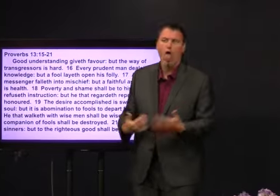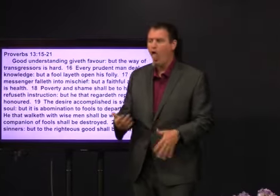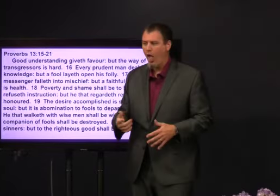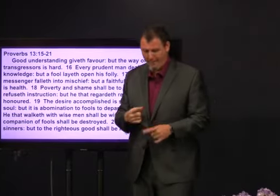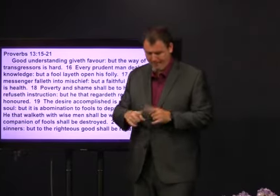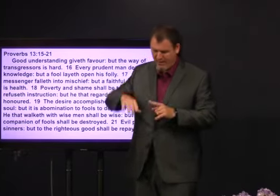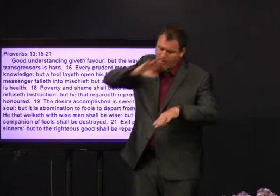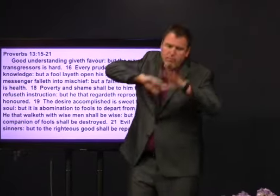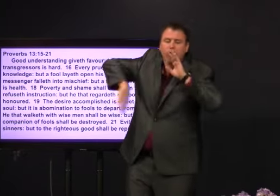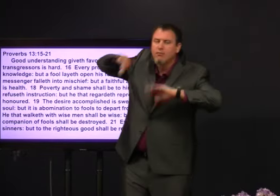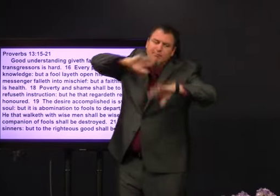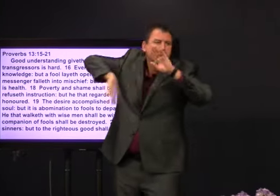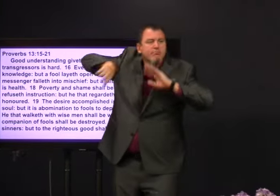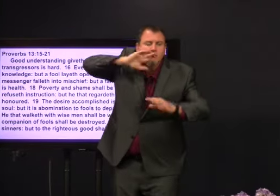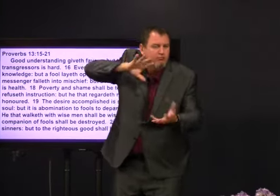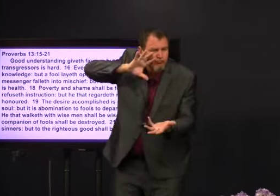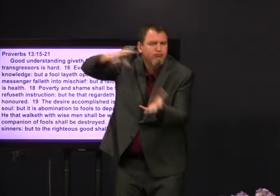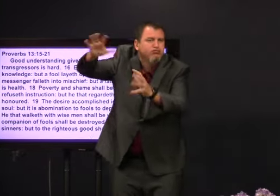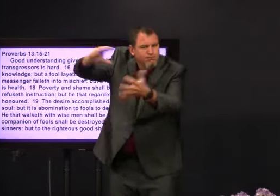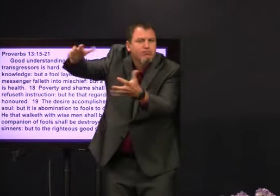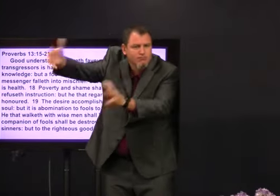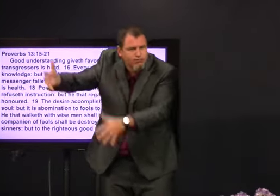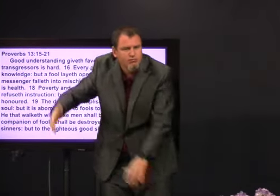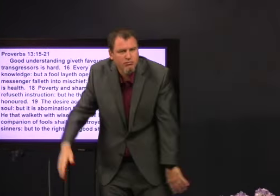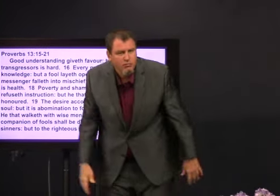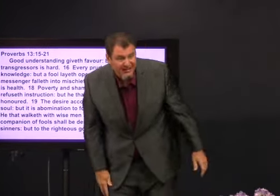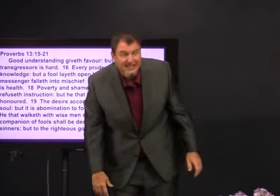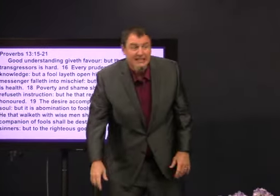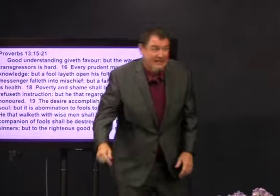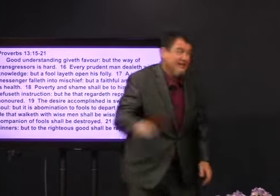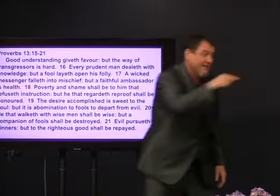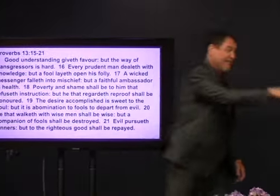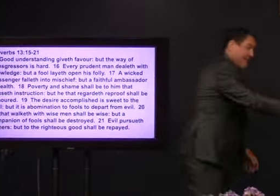going to be easy, but then we start getting frustrated.